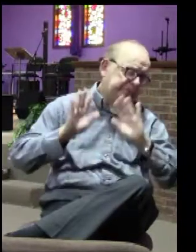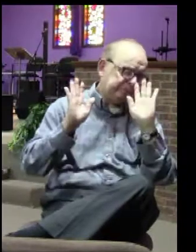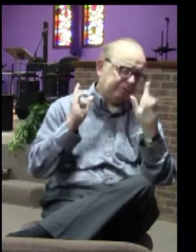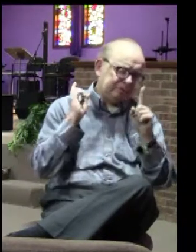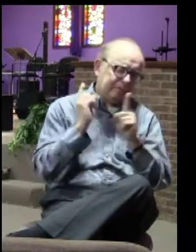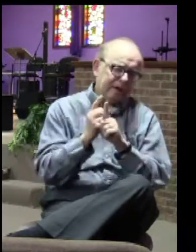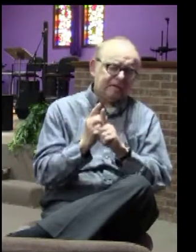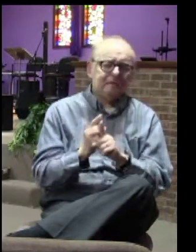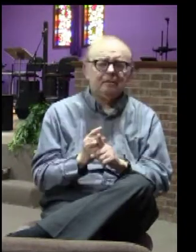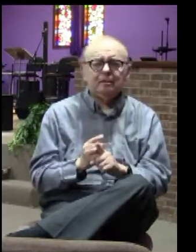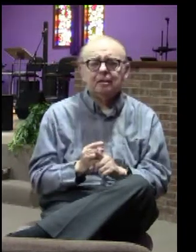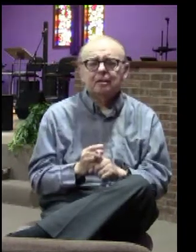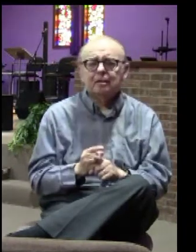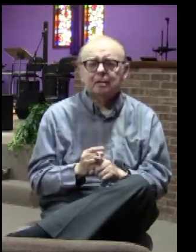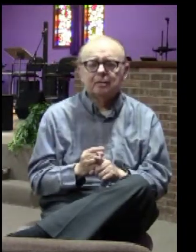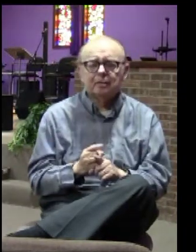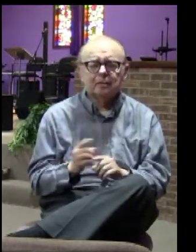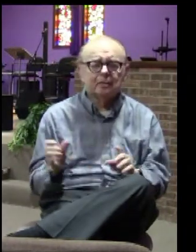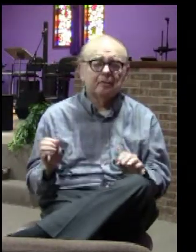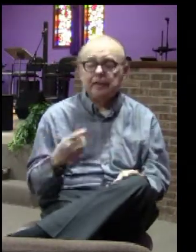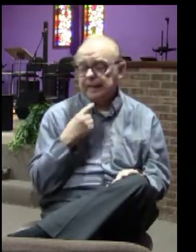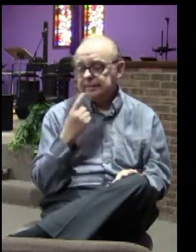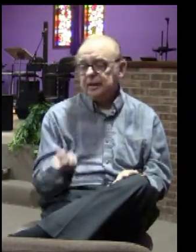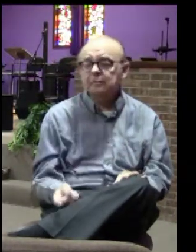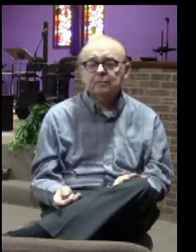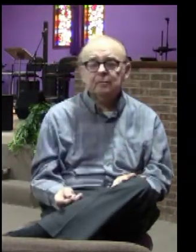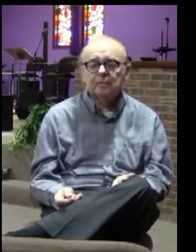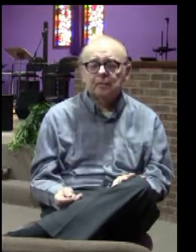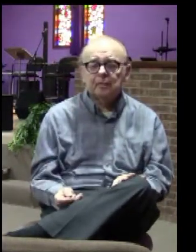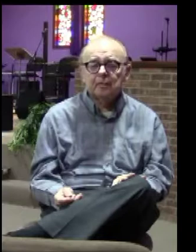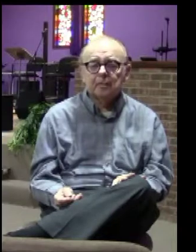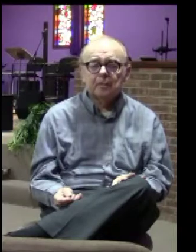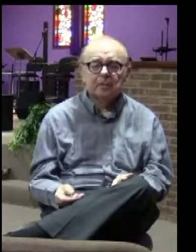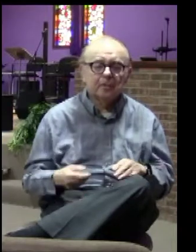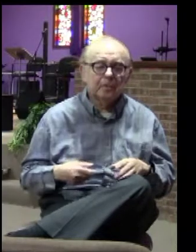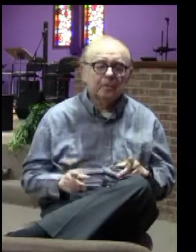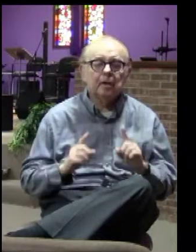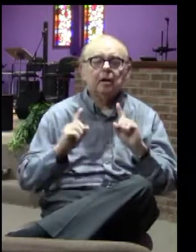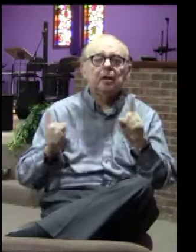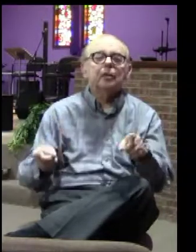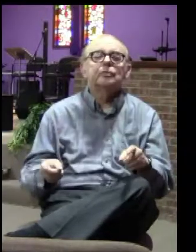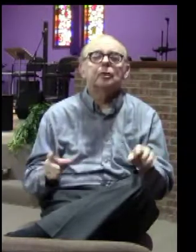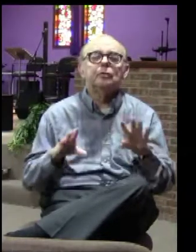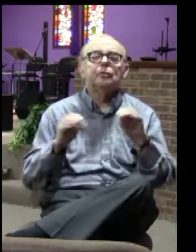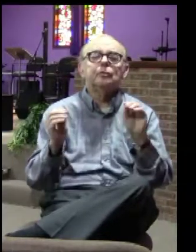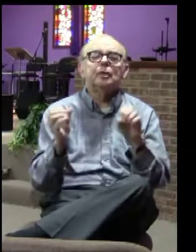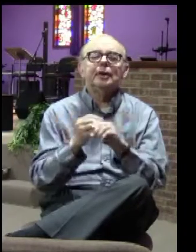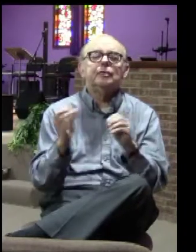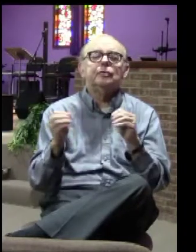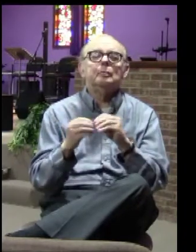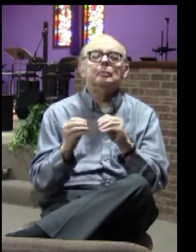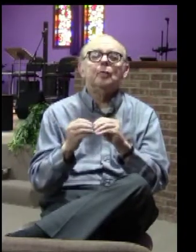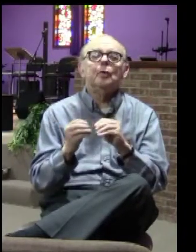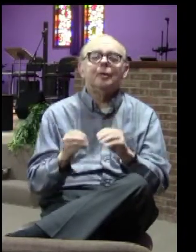right? And you just say, let's go to the store and get some more.